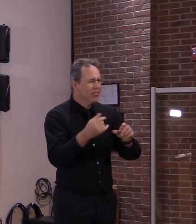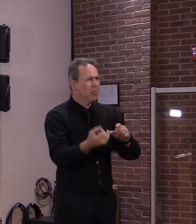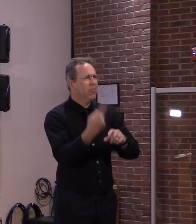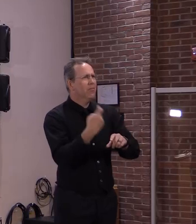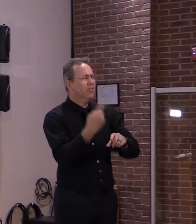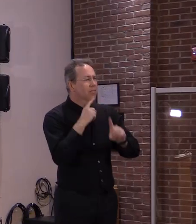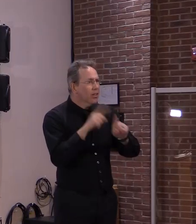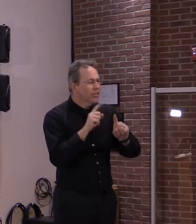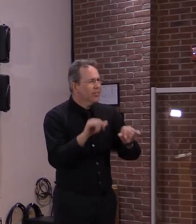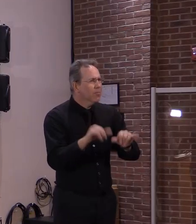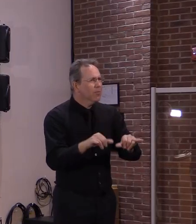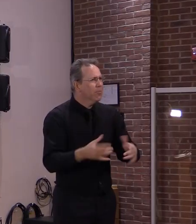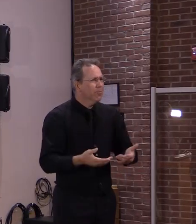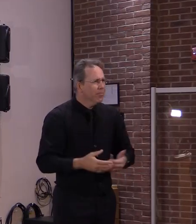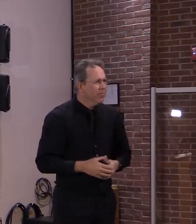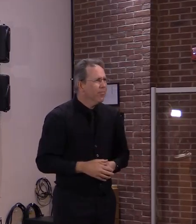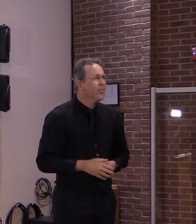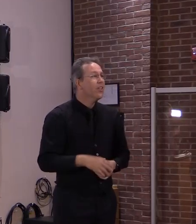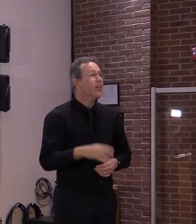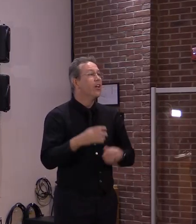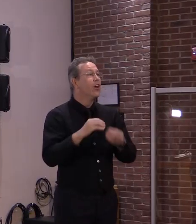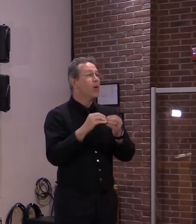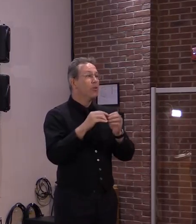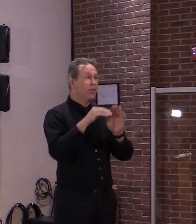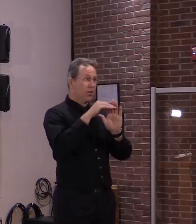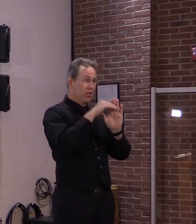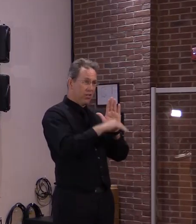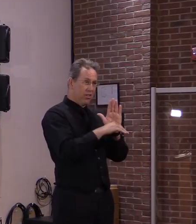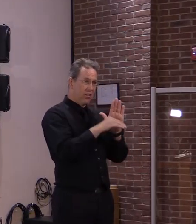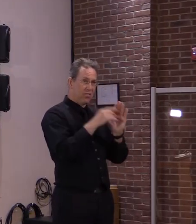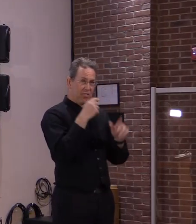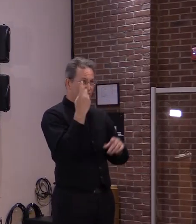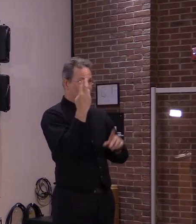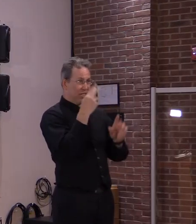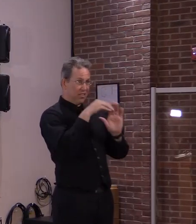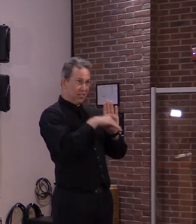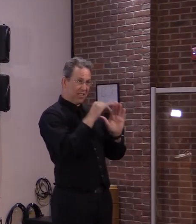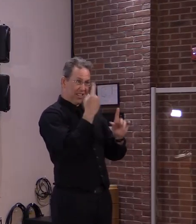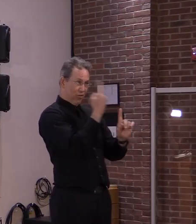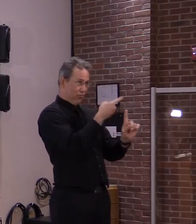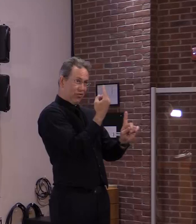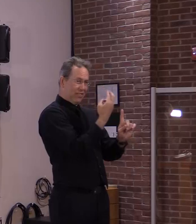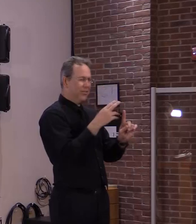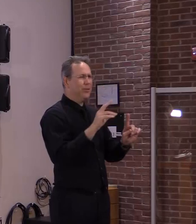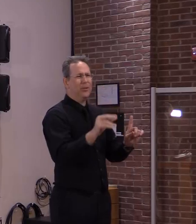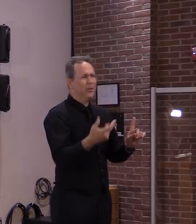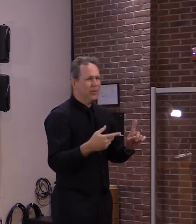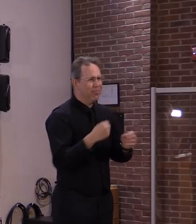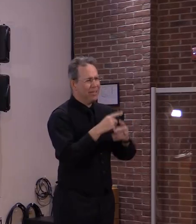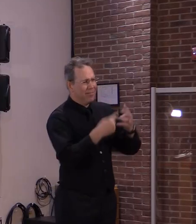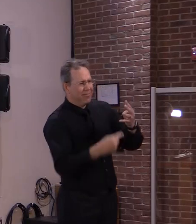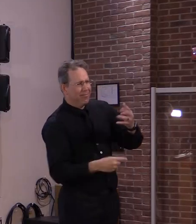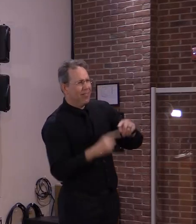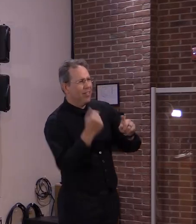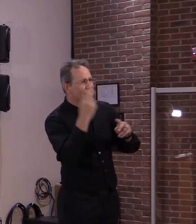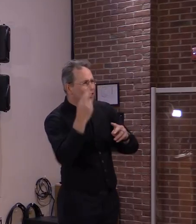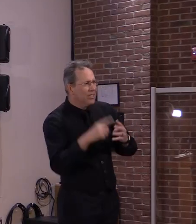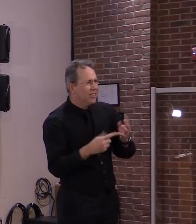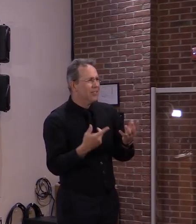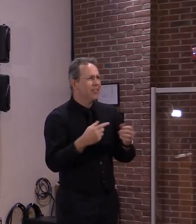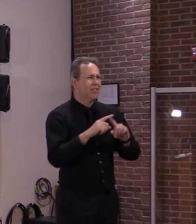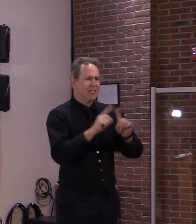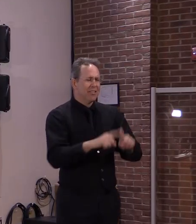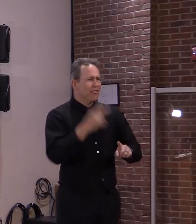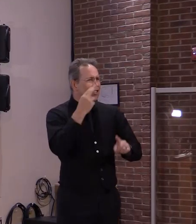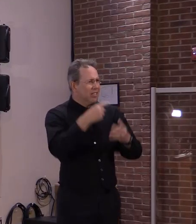down with a uniform theory. We're seeing the region come down, not just the state. And